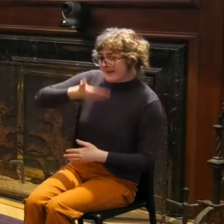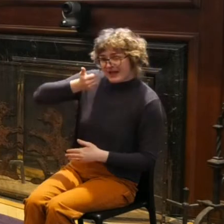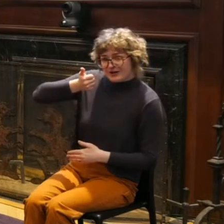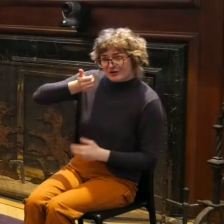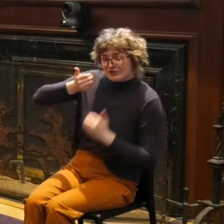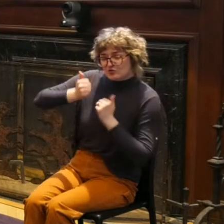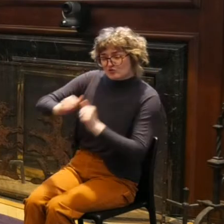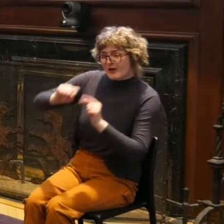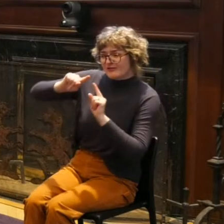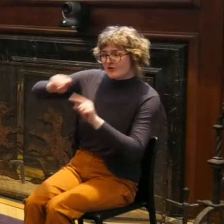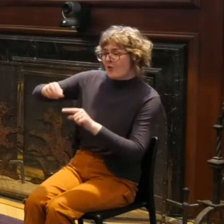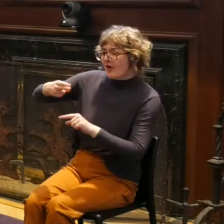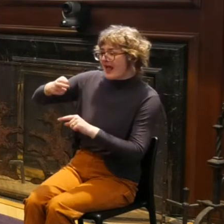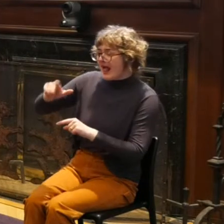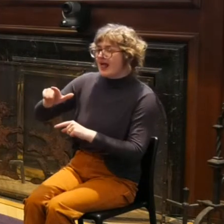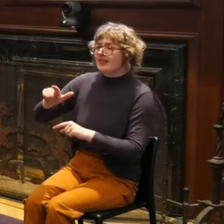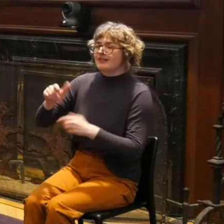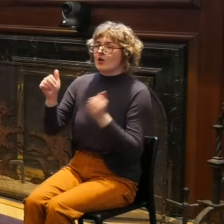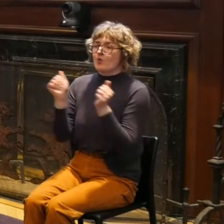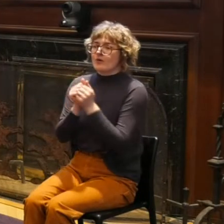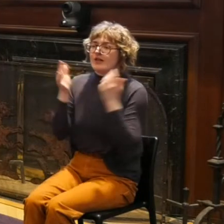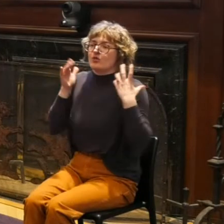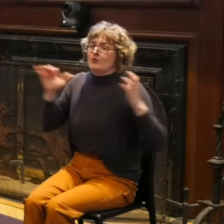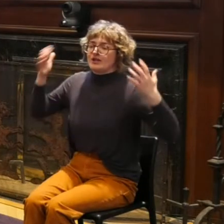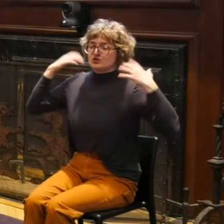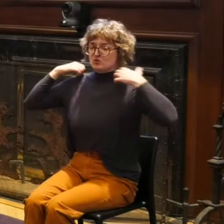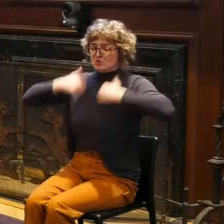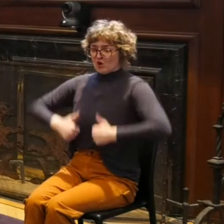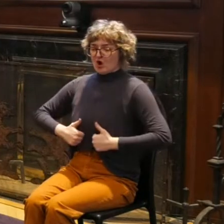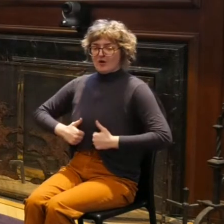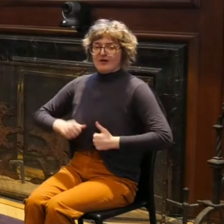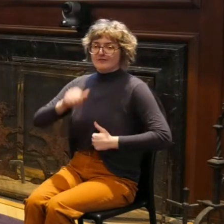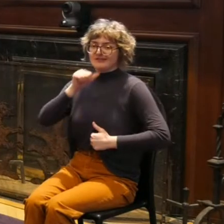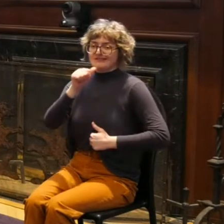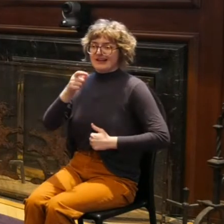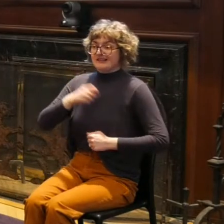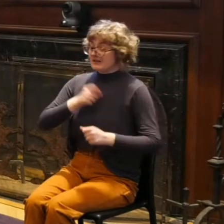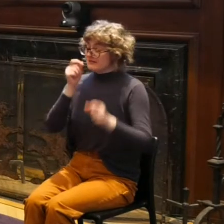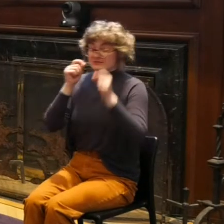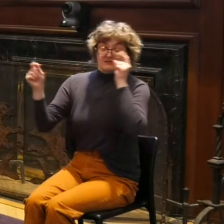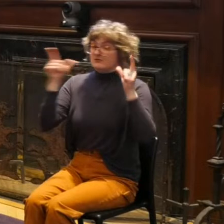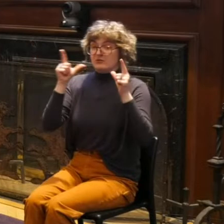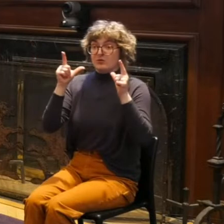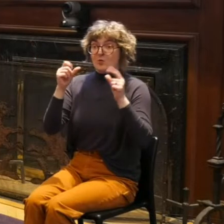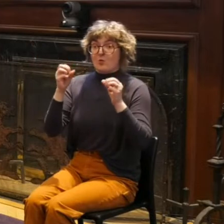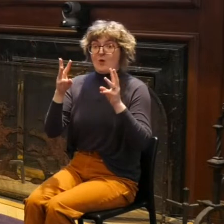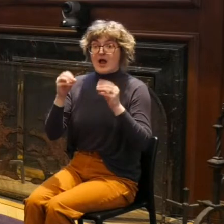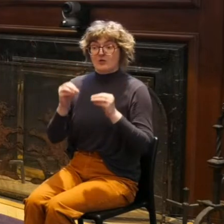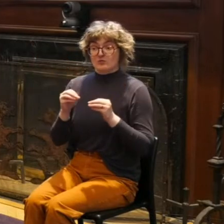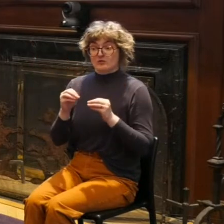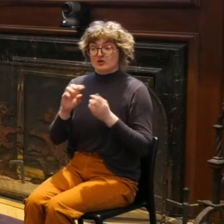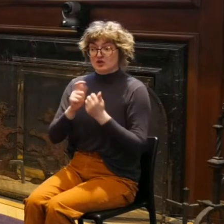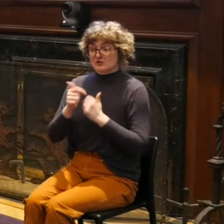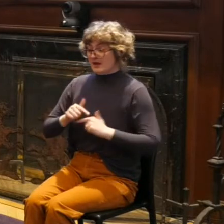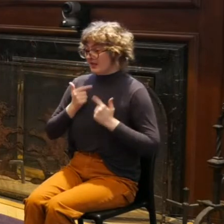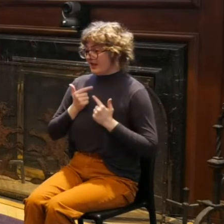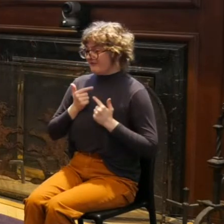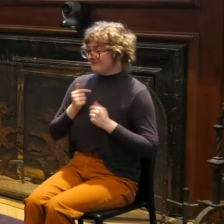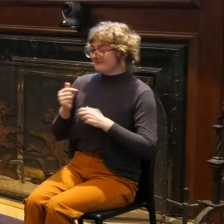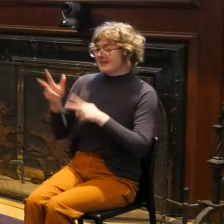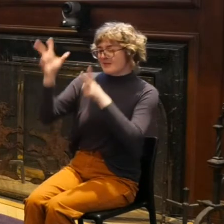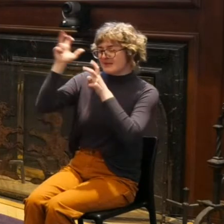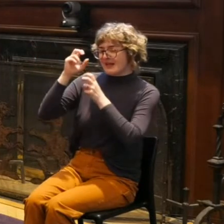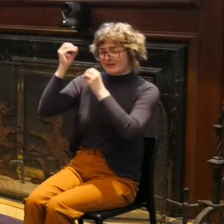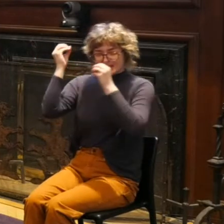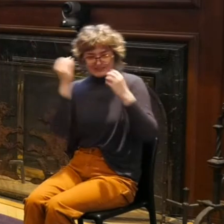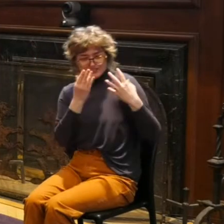being told go to hell by someone with wings and a robe, and not take that as a wake-up call. Maybe my devil can teach her some